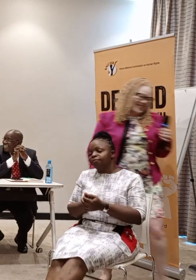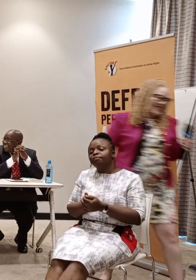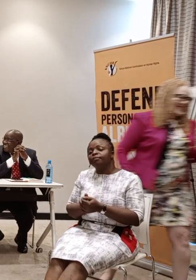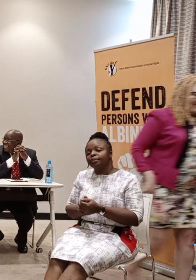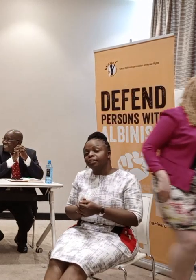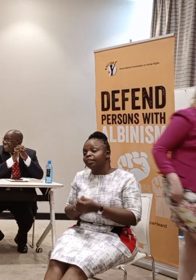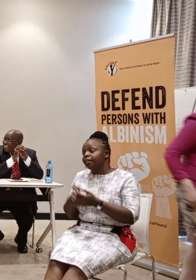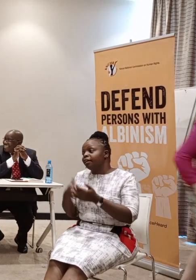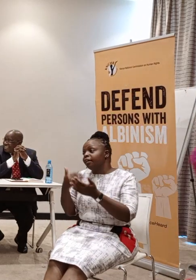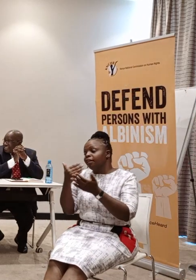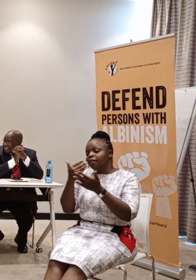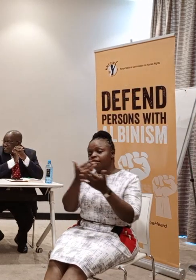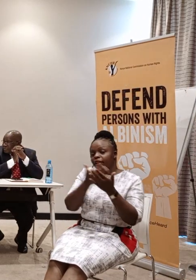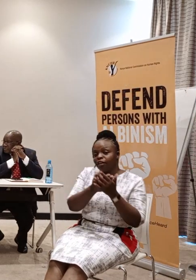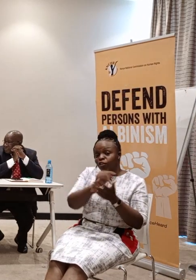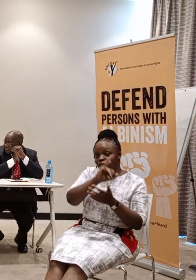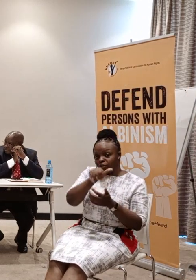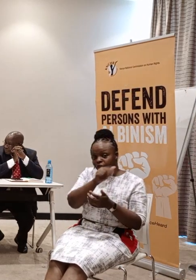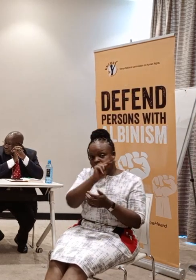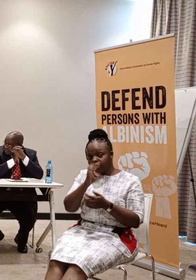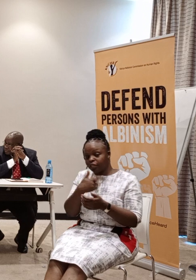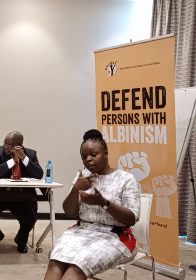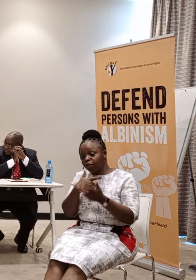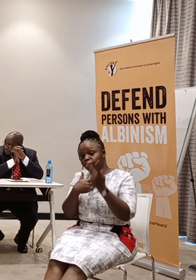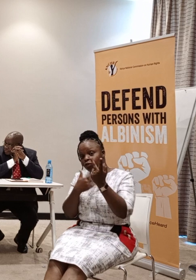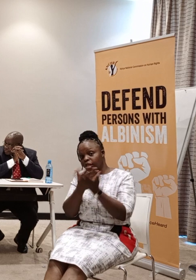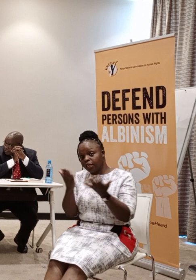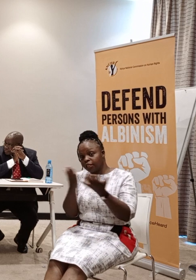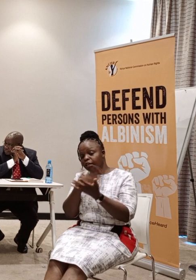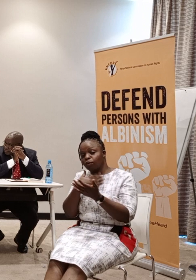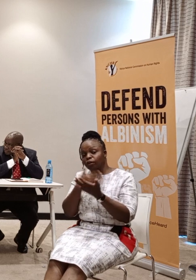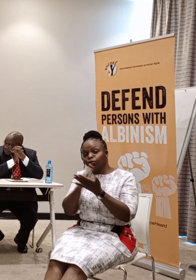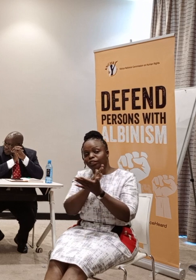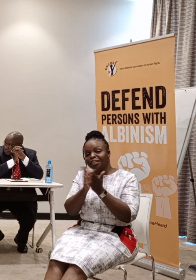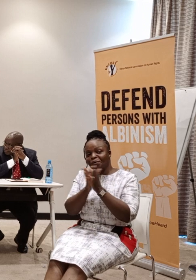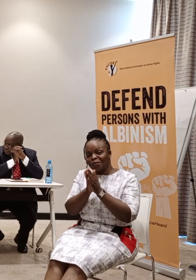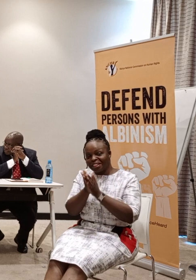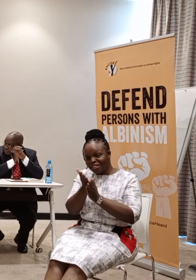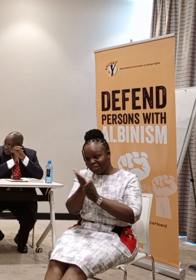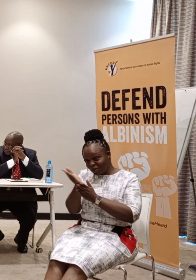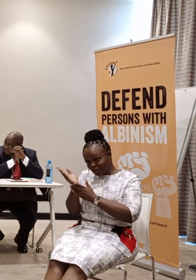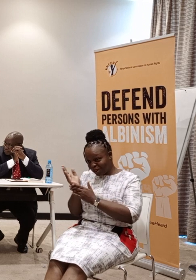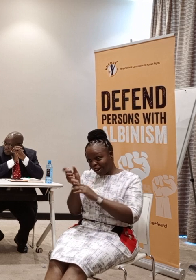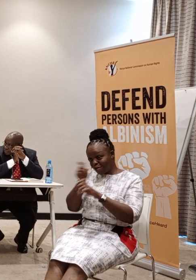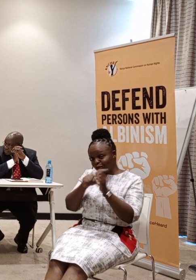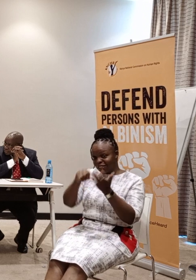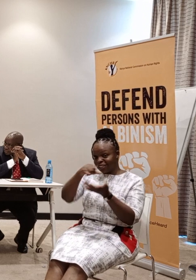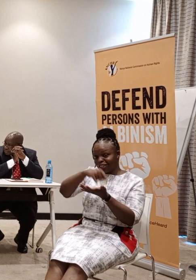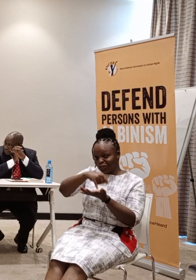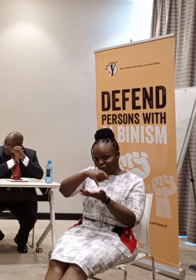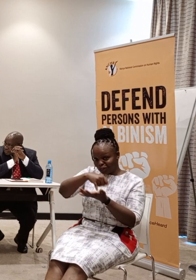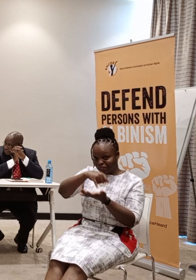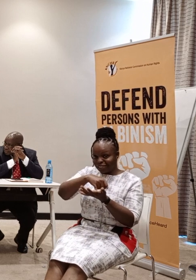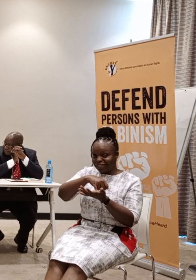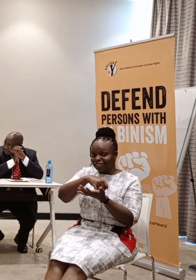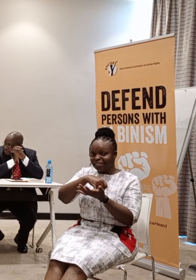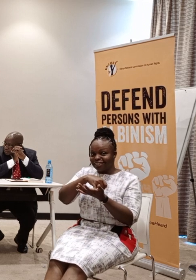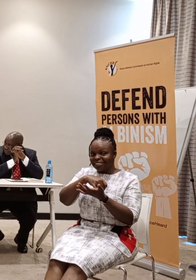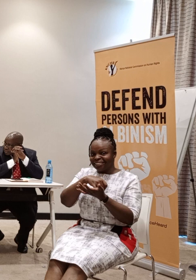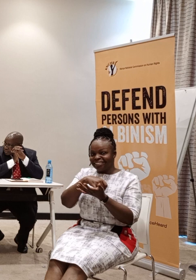So thank you, Jen. I think there are two things that I want to share with you in terms of inclusion.